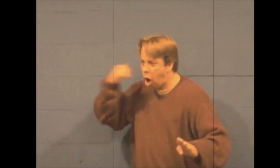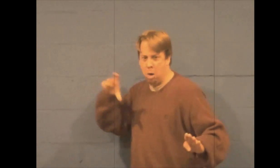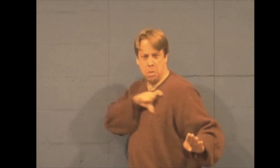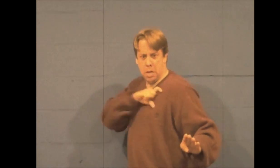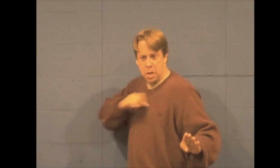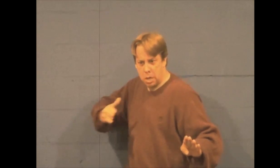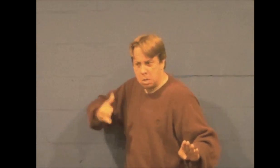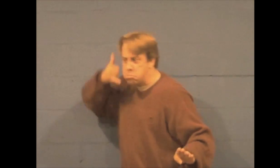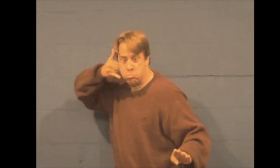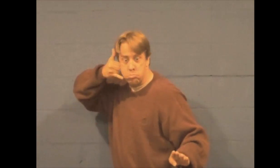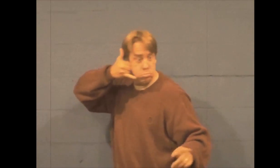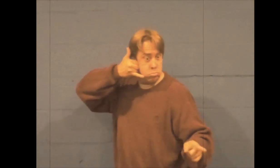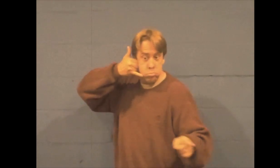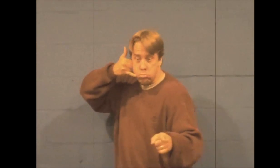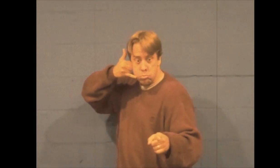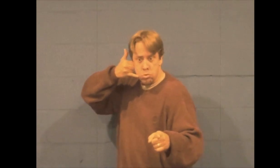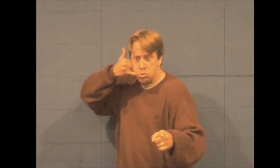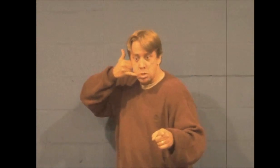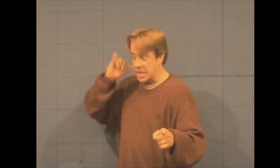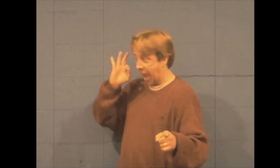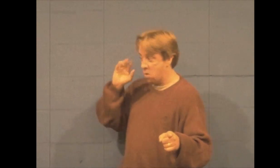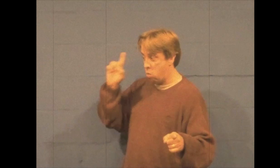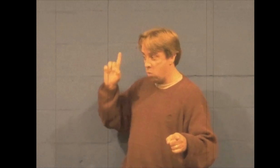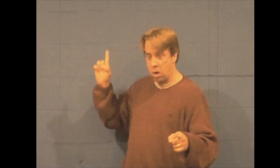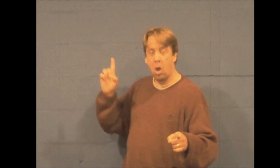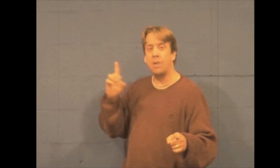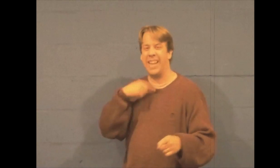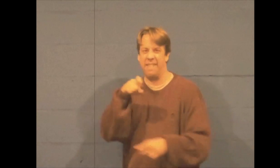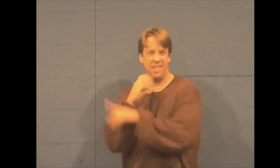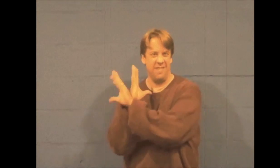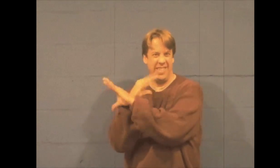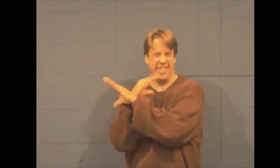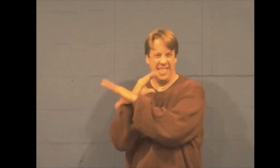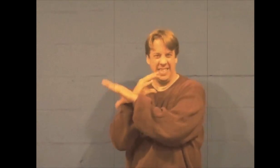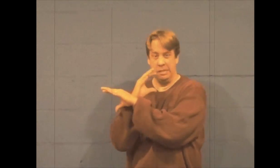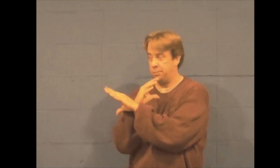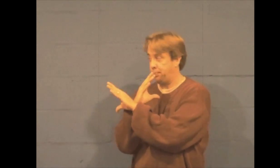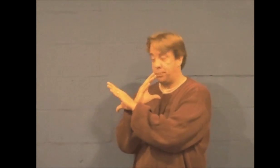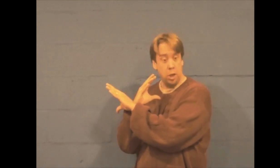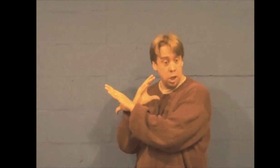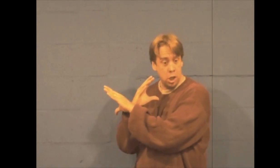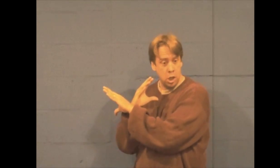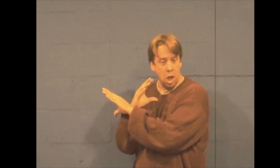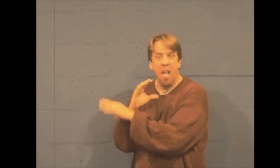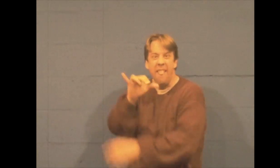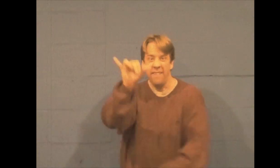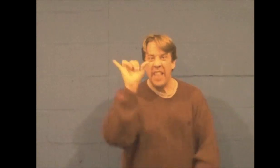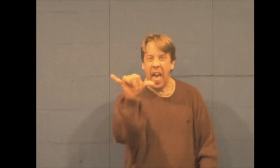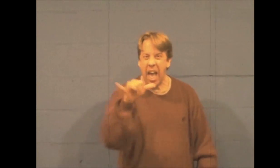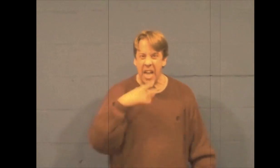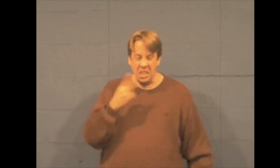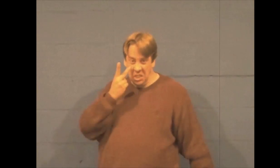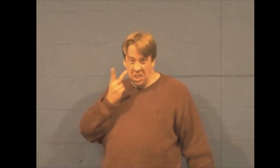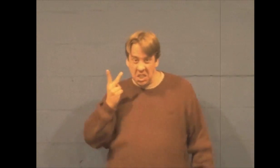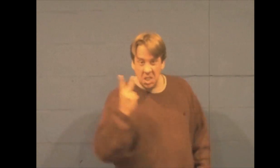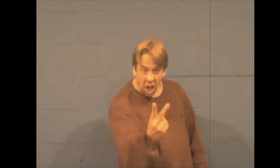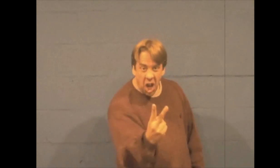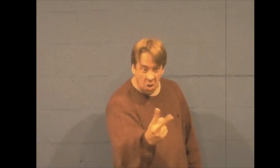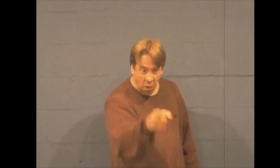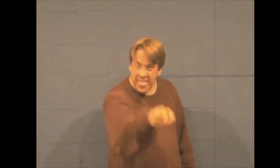hey, whoever's out there, I'm going to call the police. I'm going to call 911, video relay service style. And that's